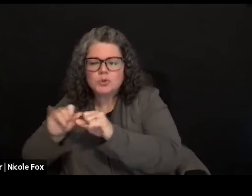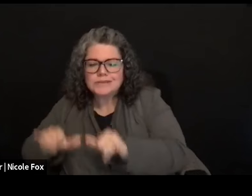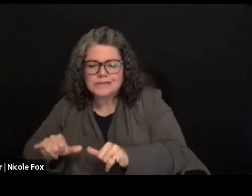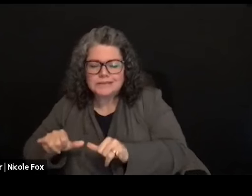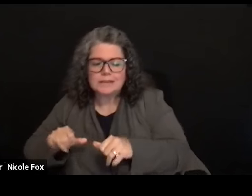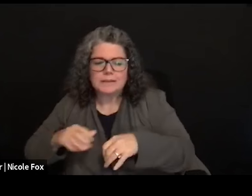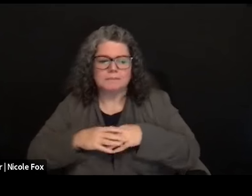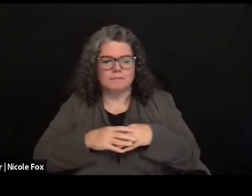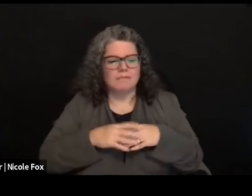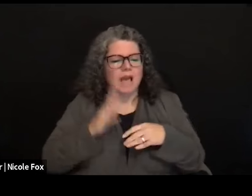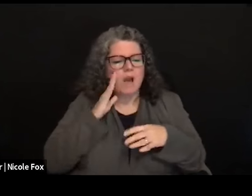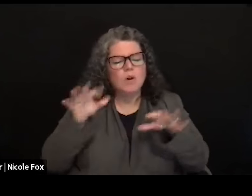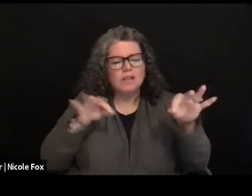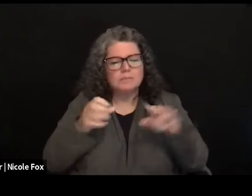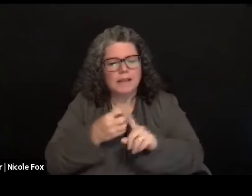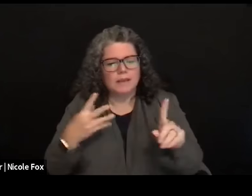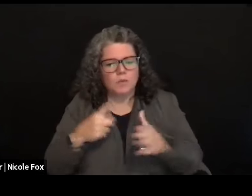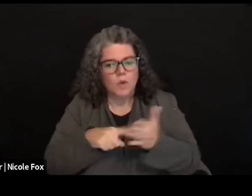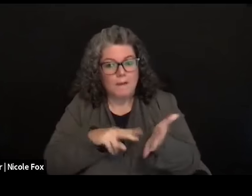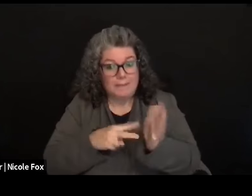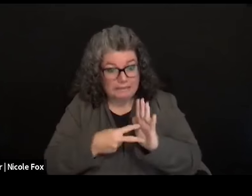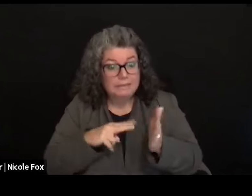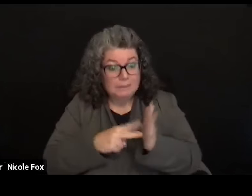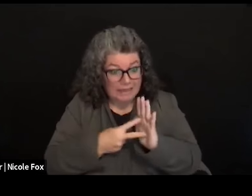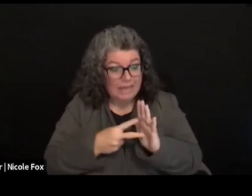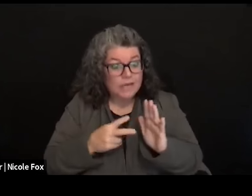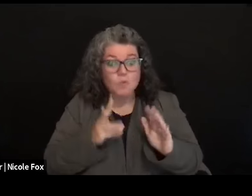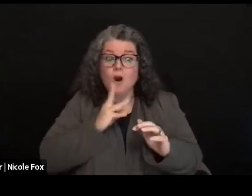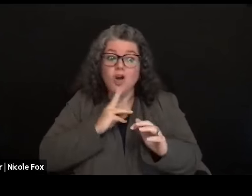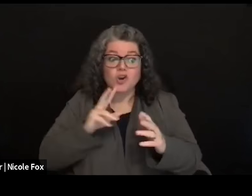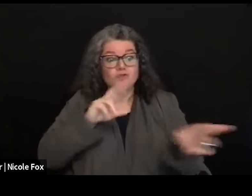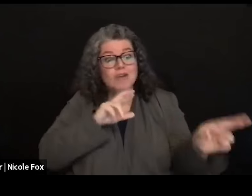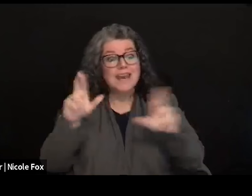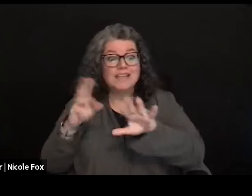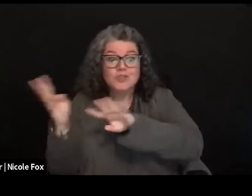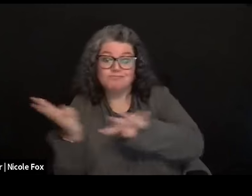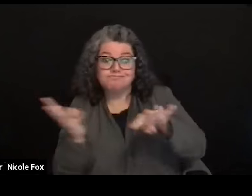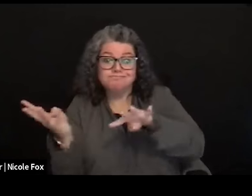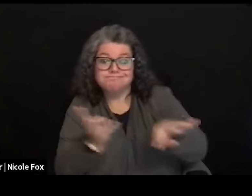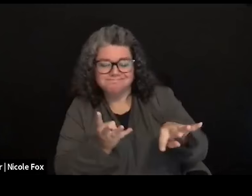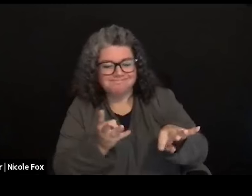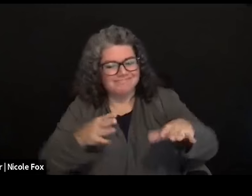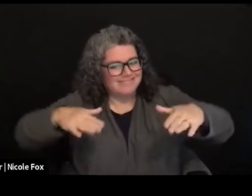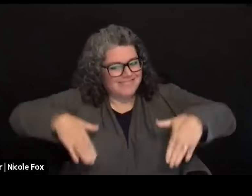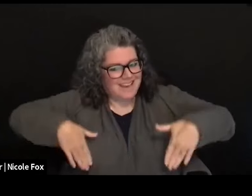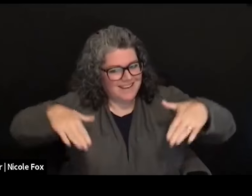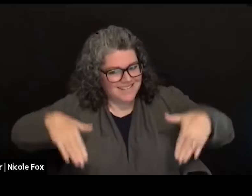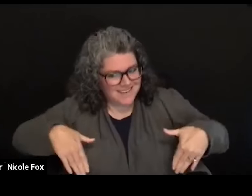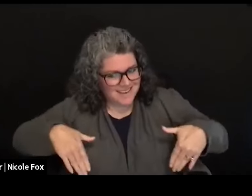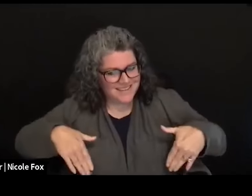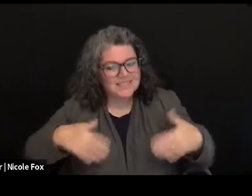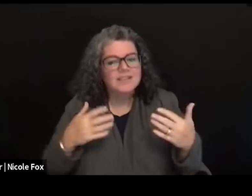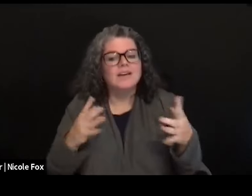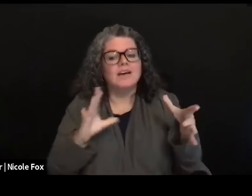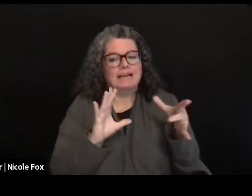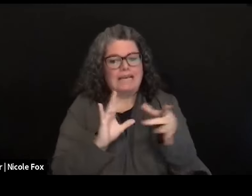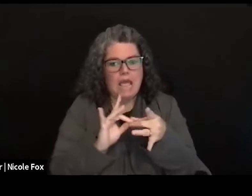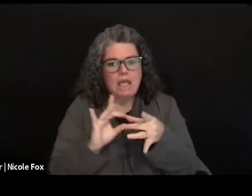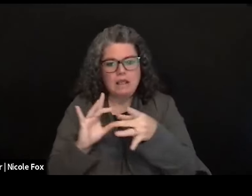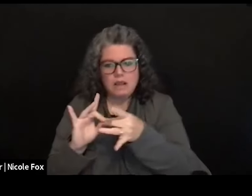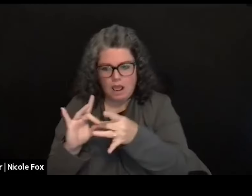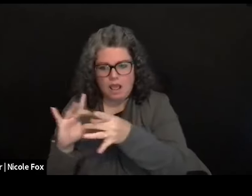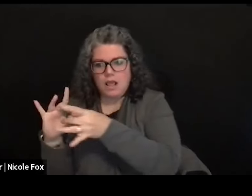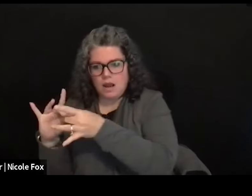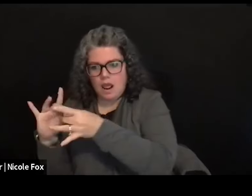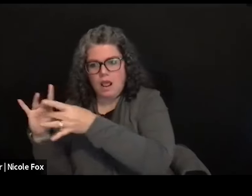about what that means. That does not mean there is water service, to be clear, but that is an important connection. And on this photo, you can see that we're really getting